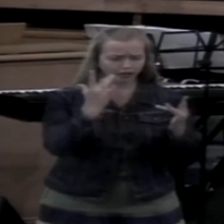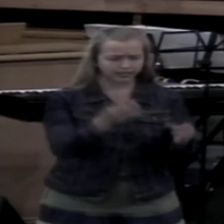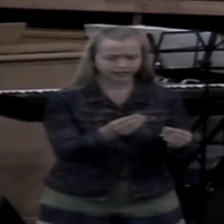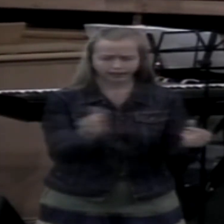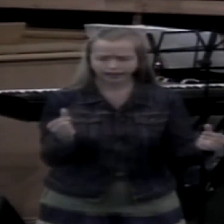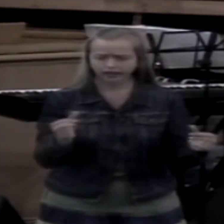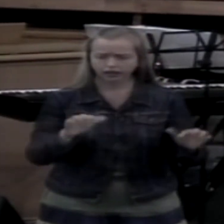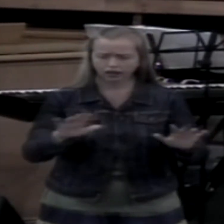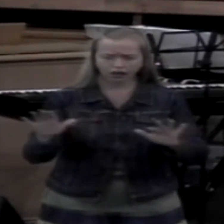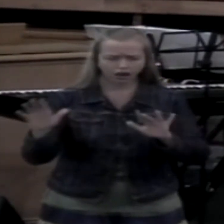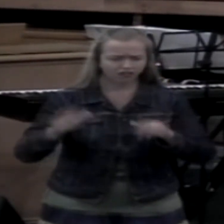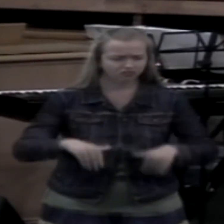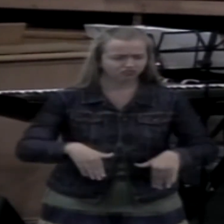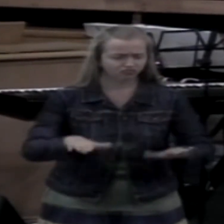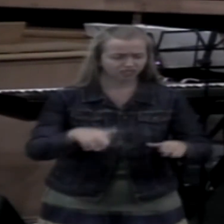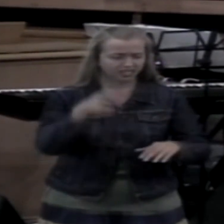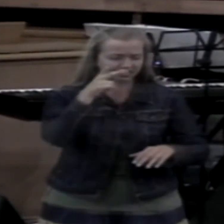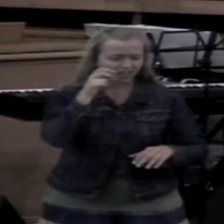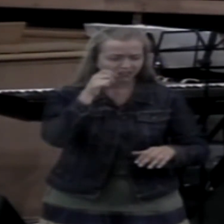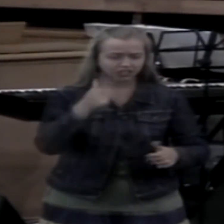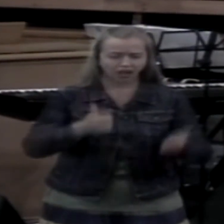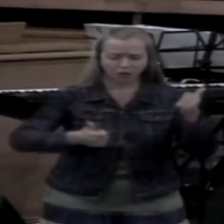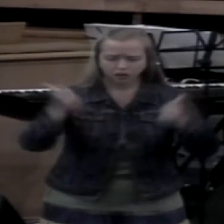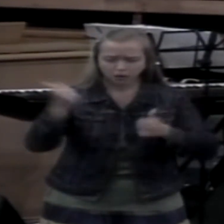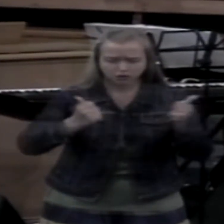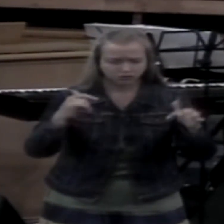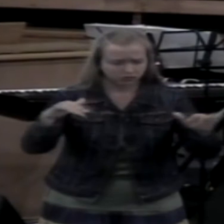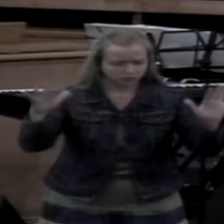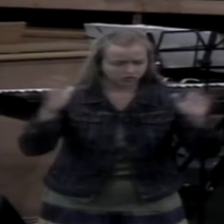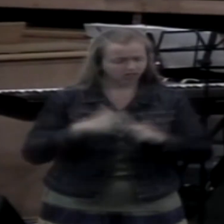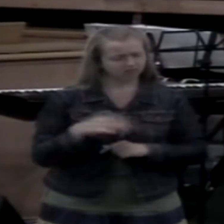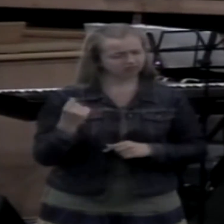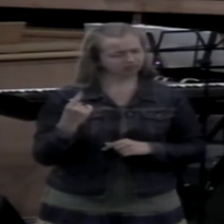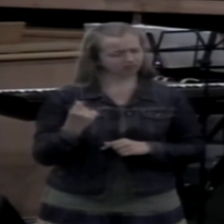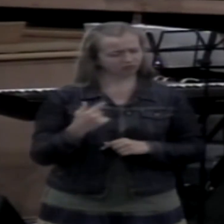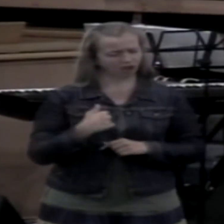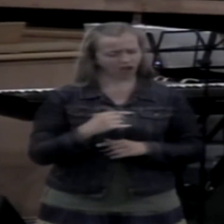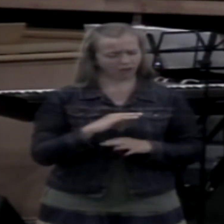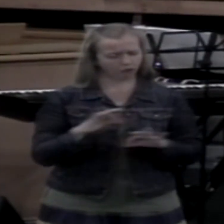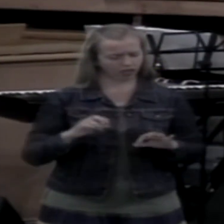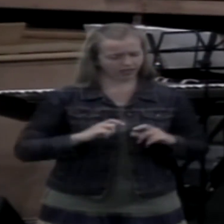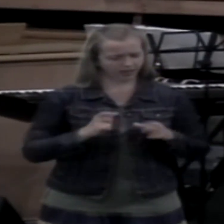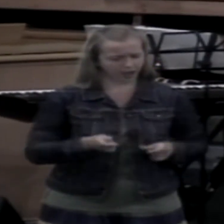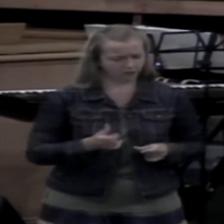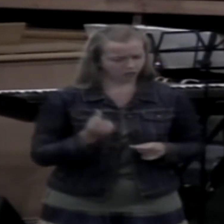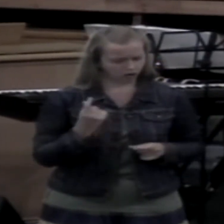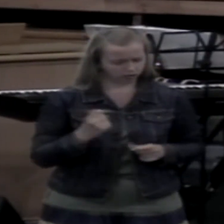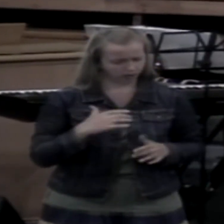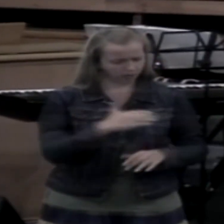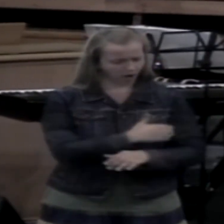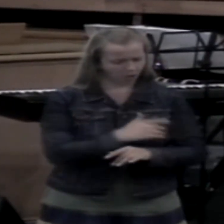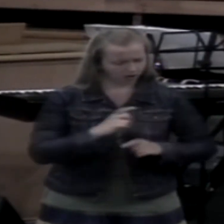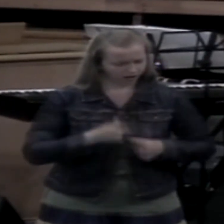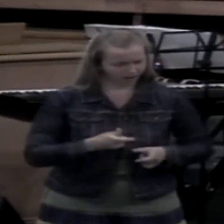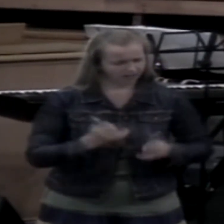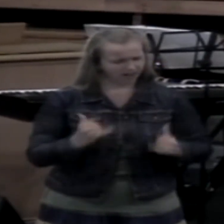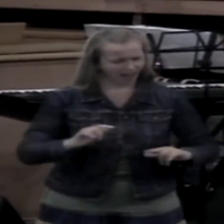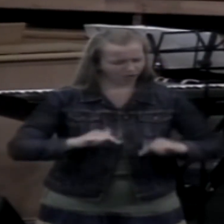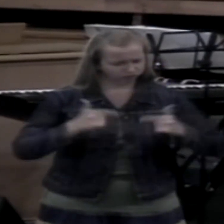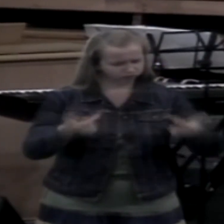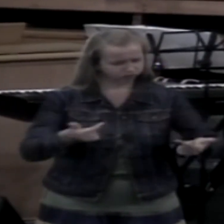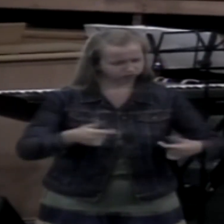received, freely give. And then we want to go